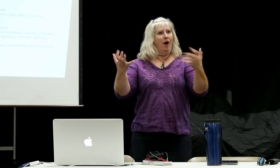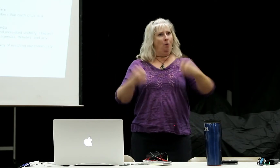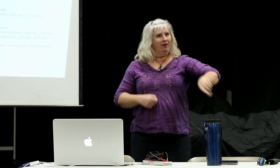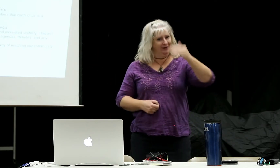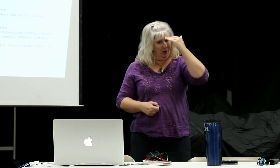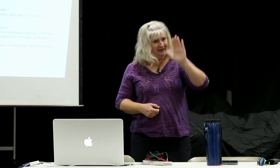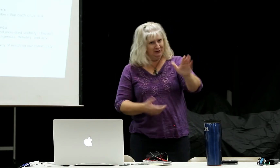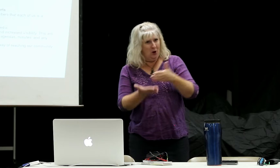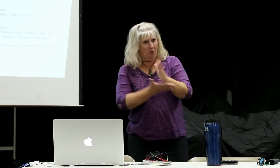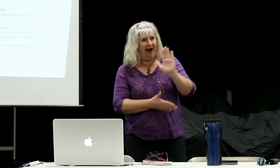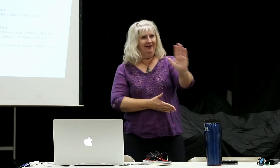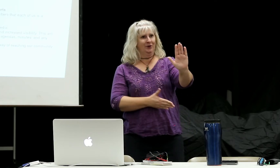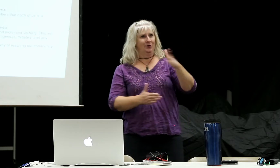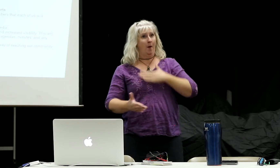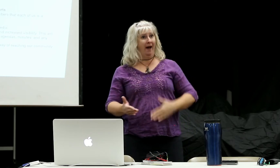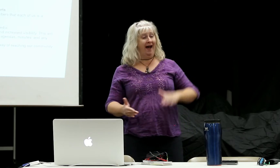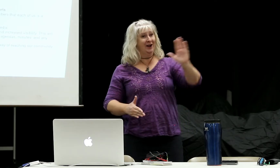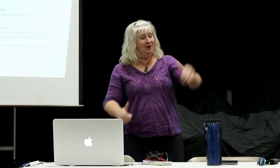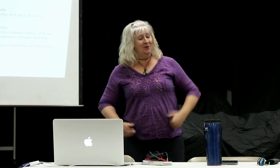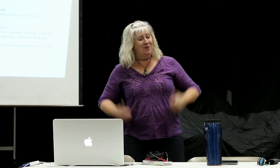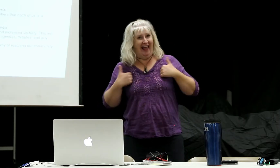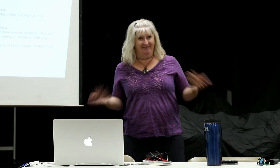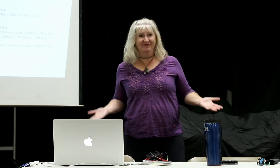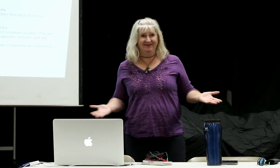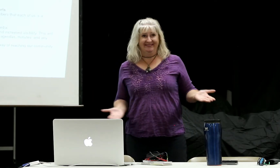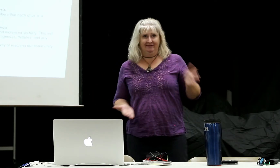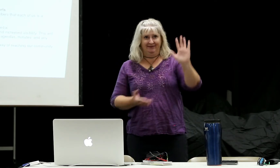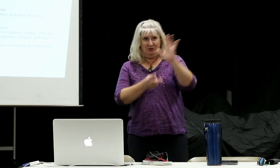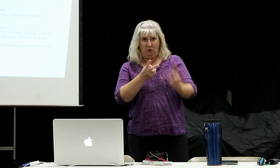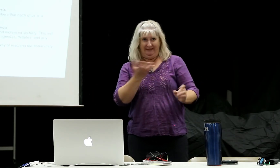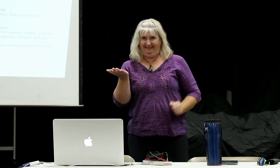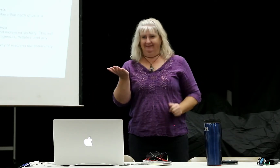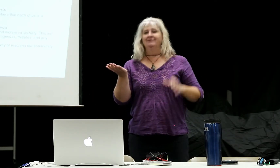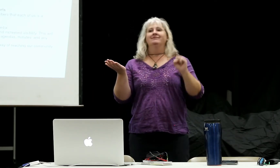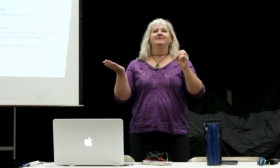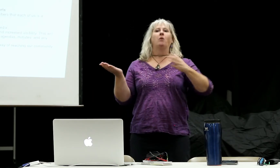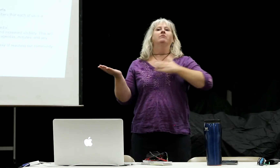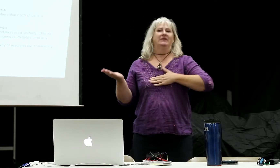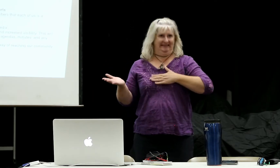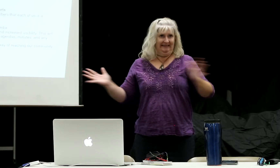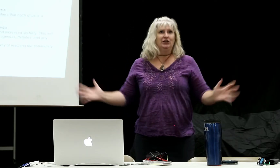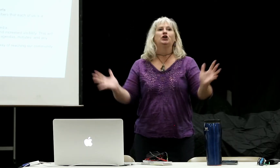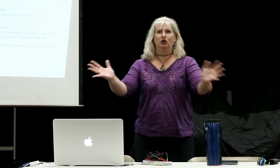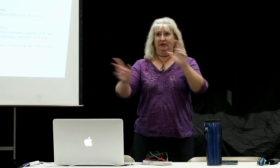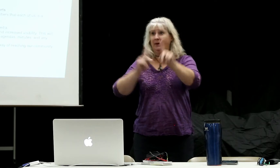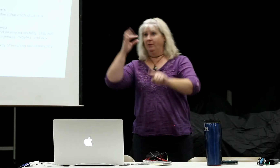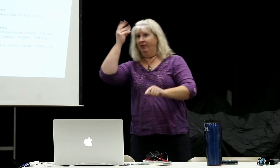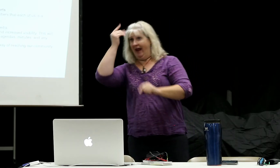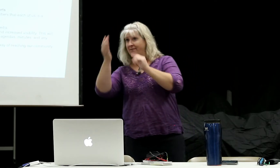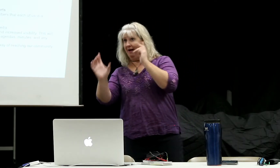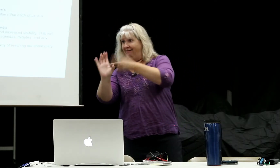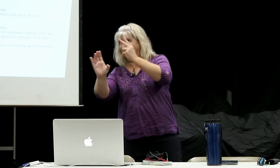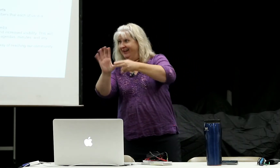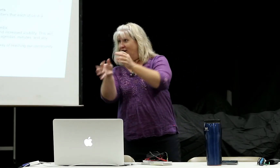not care to know their own rights, but to know your rights about your health, about your body, about what is happening to